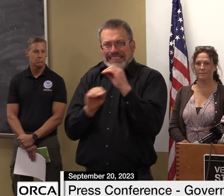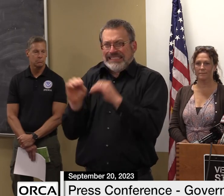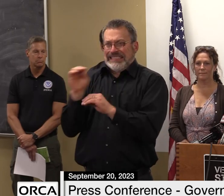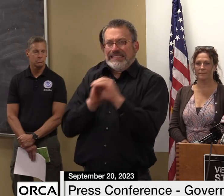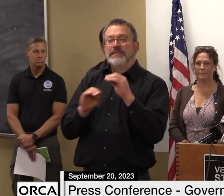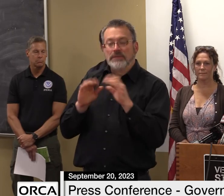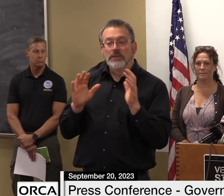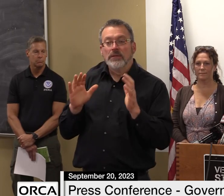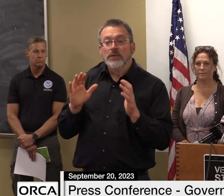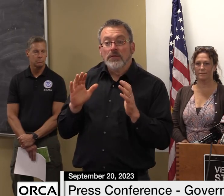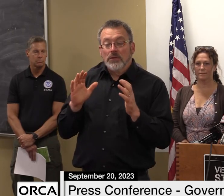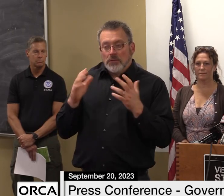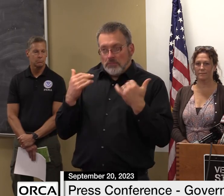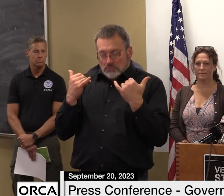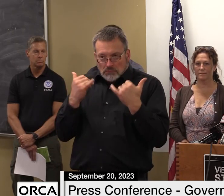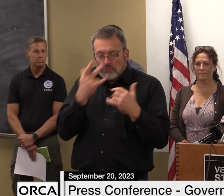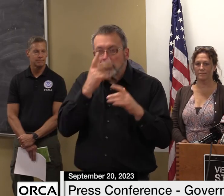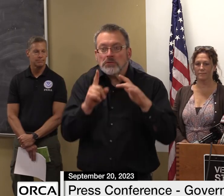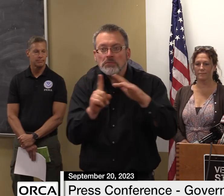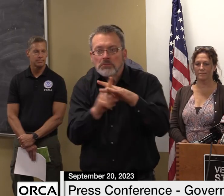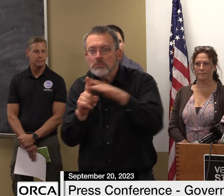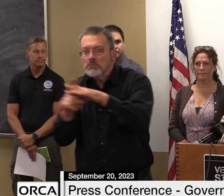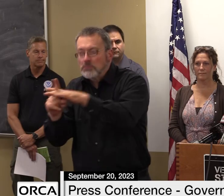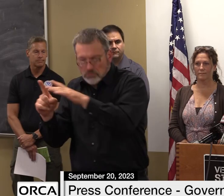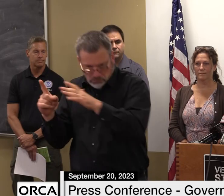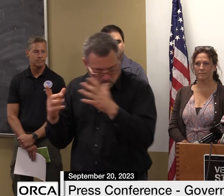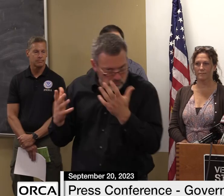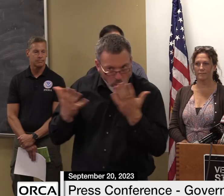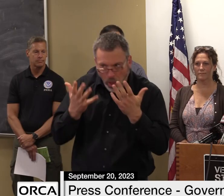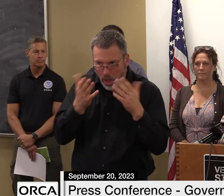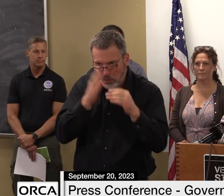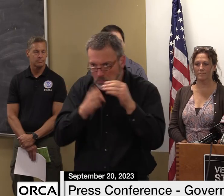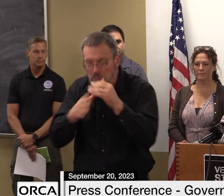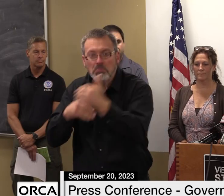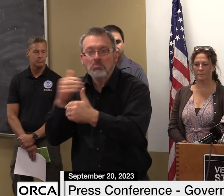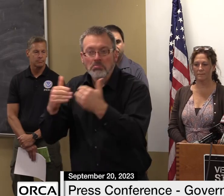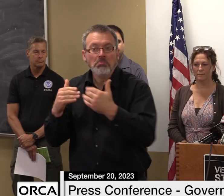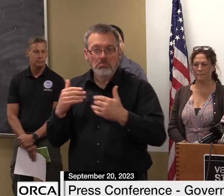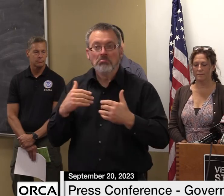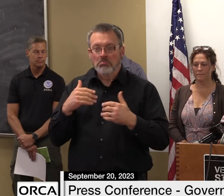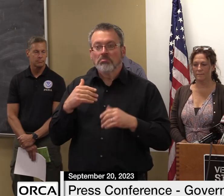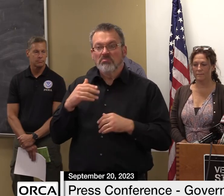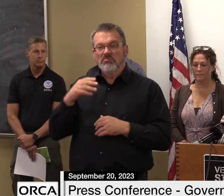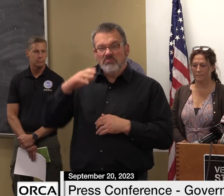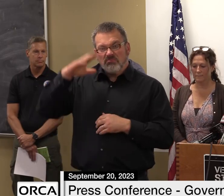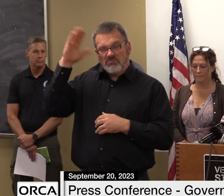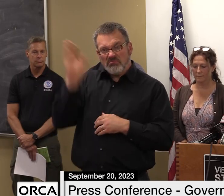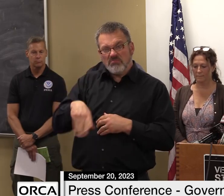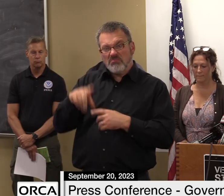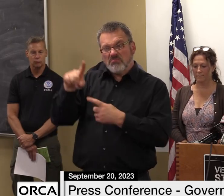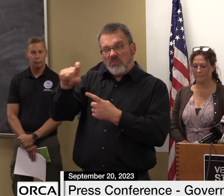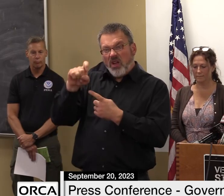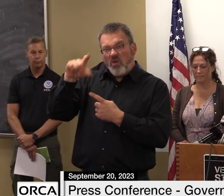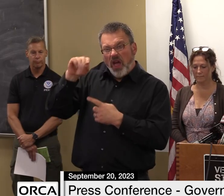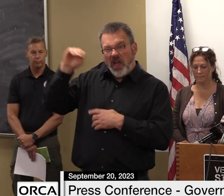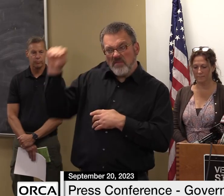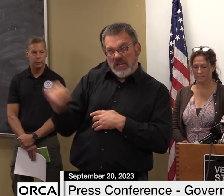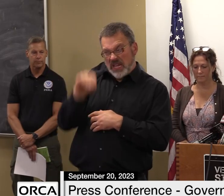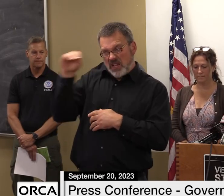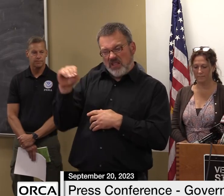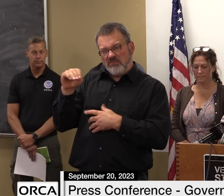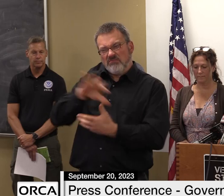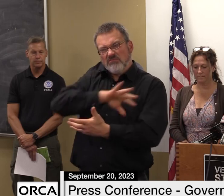seeing these applications coming in and what is reported, we know there's over $120 million of damage, and more than